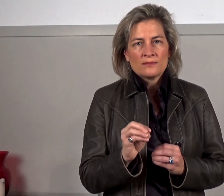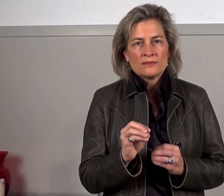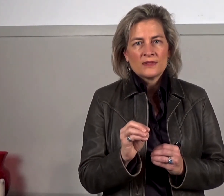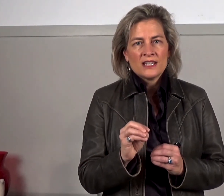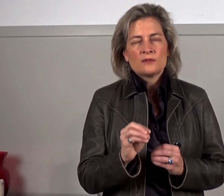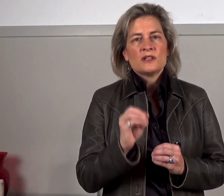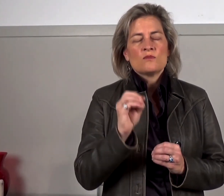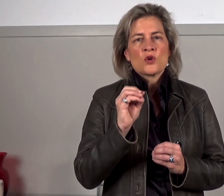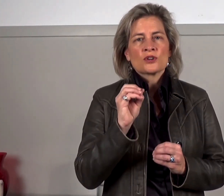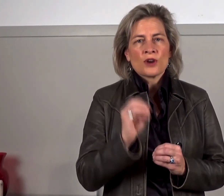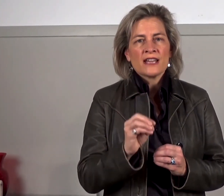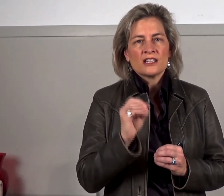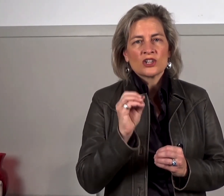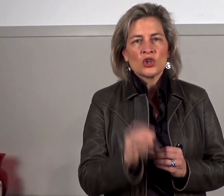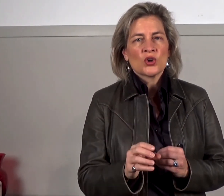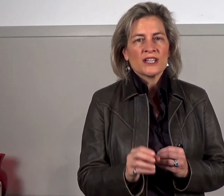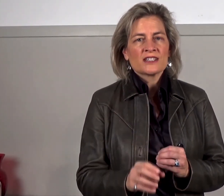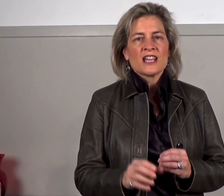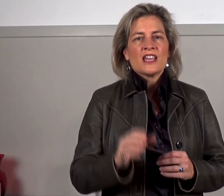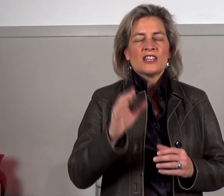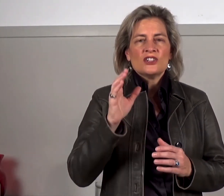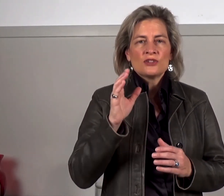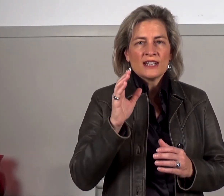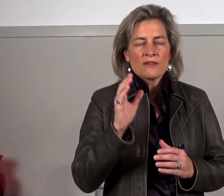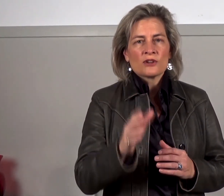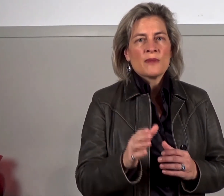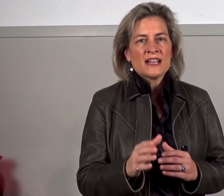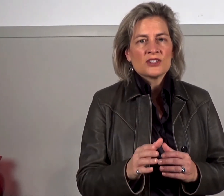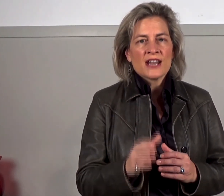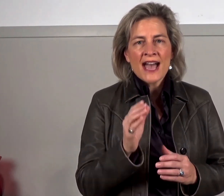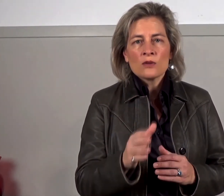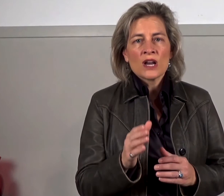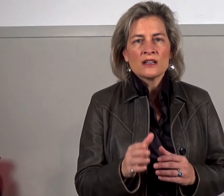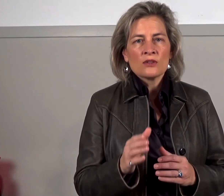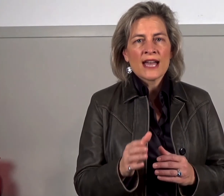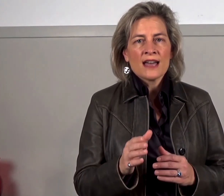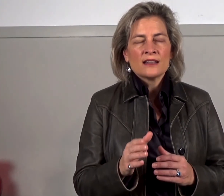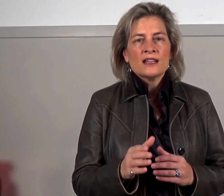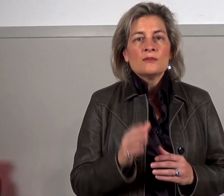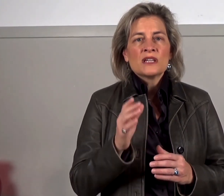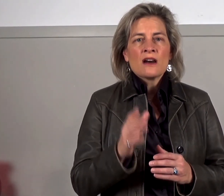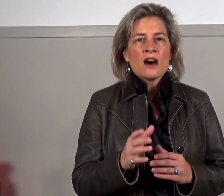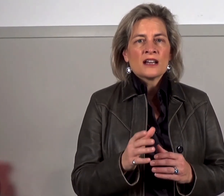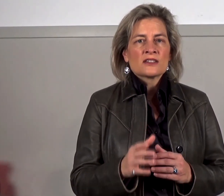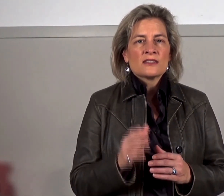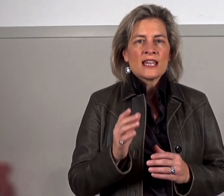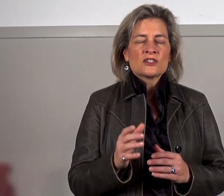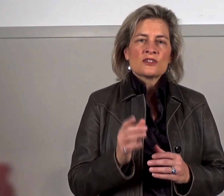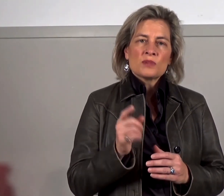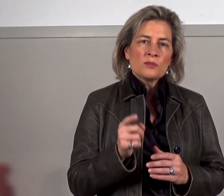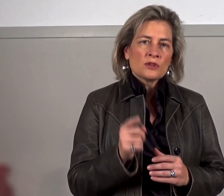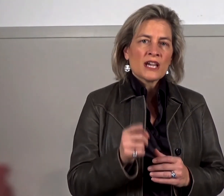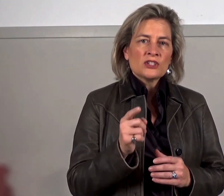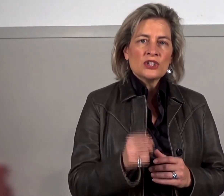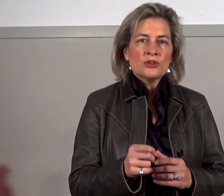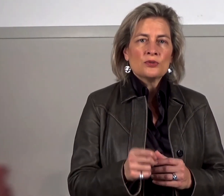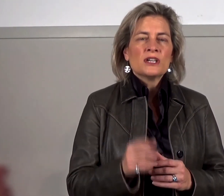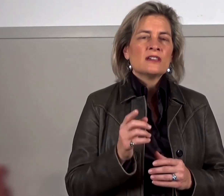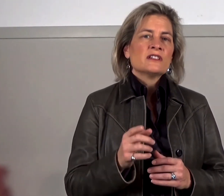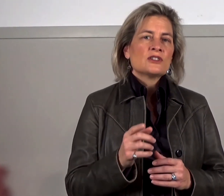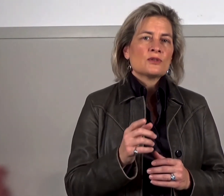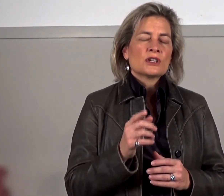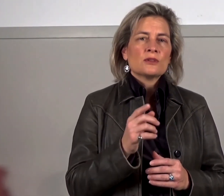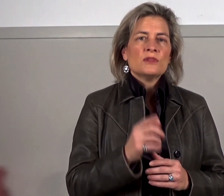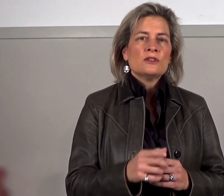same. It'll be more grand and glorious than you can ever imagine. How do I know that? Because thanks to people like